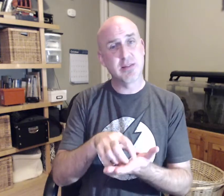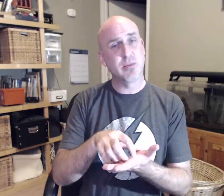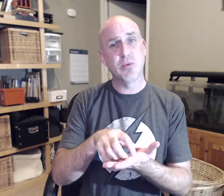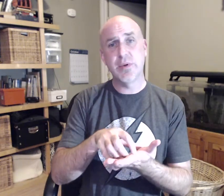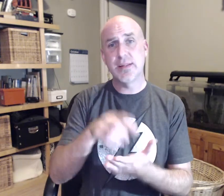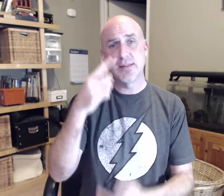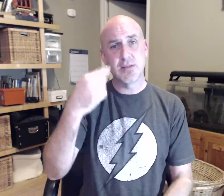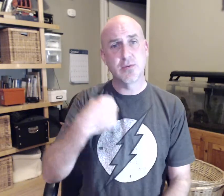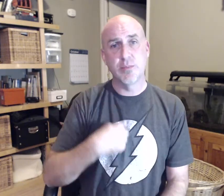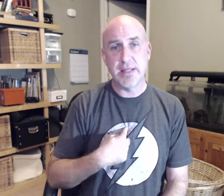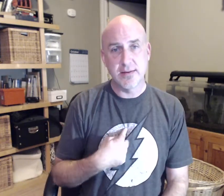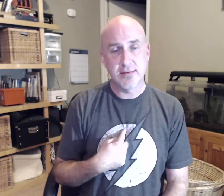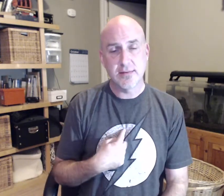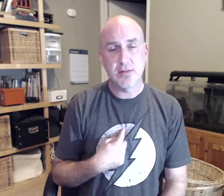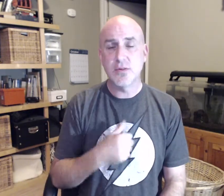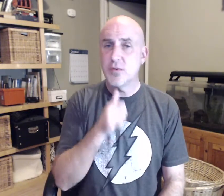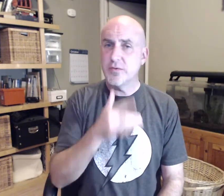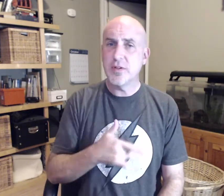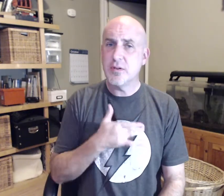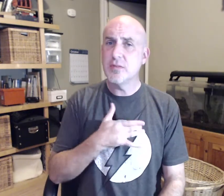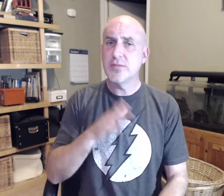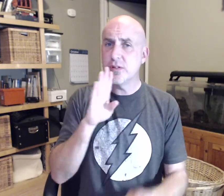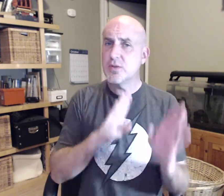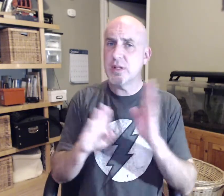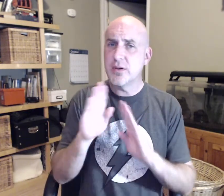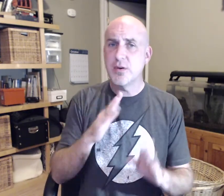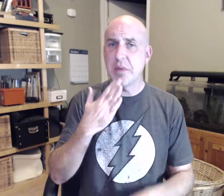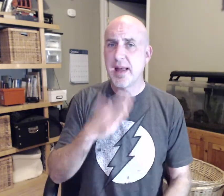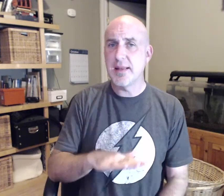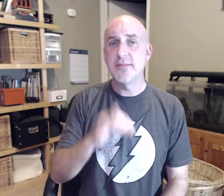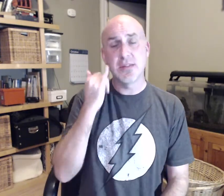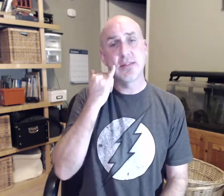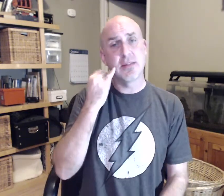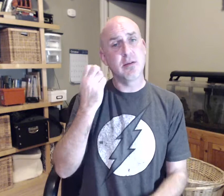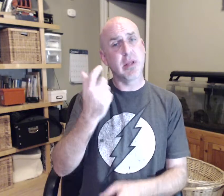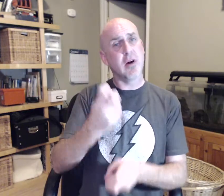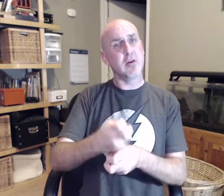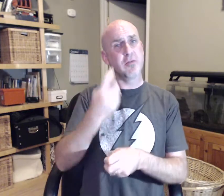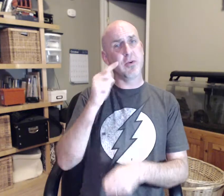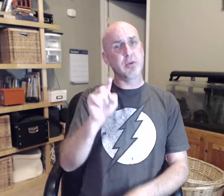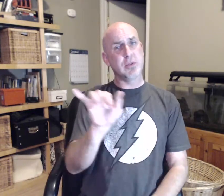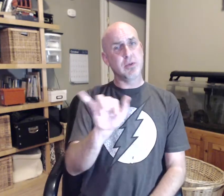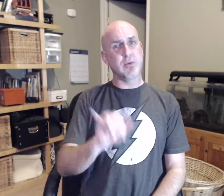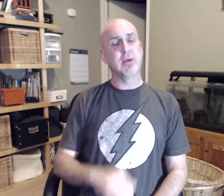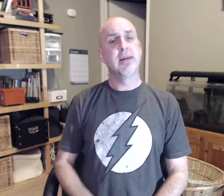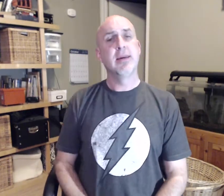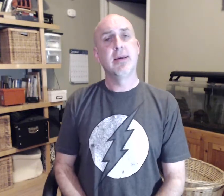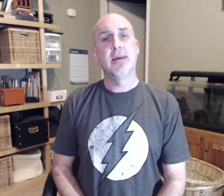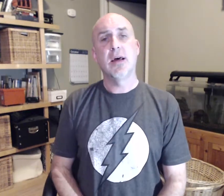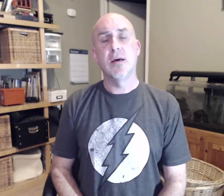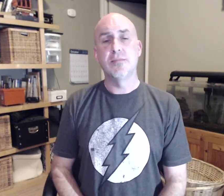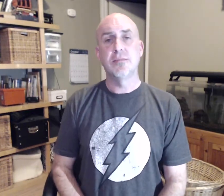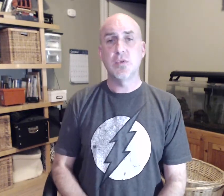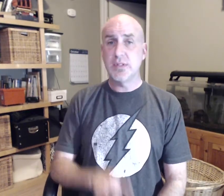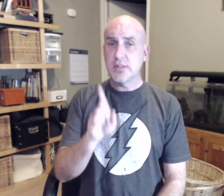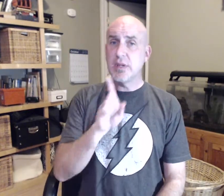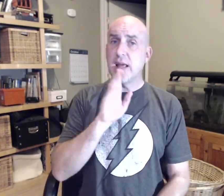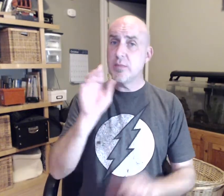real weakness for me, so don't feel frustrated or bad if this is a little bit hard for you too. You need to be able